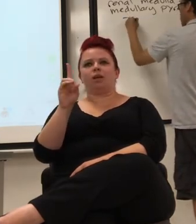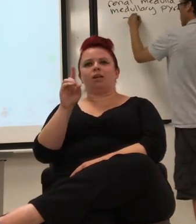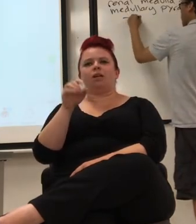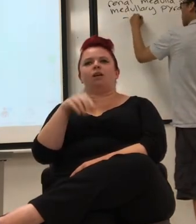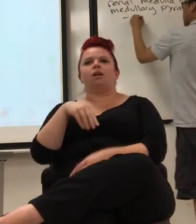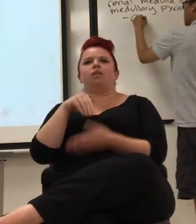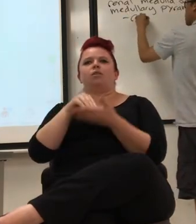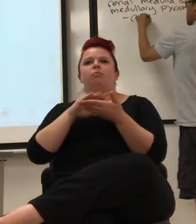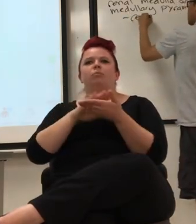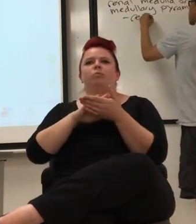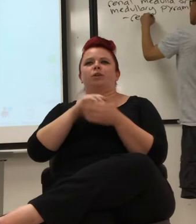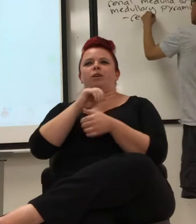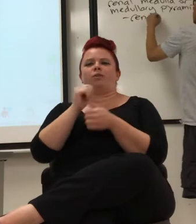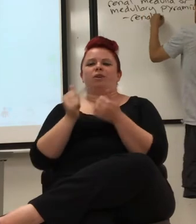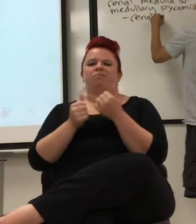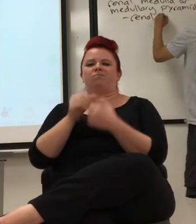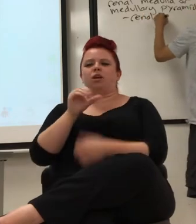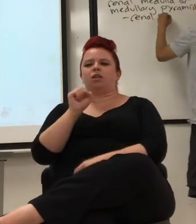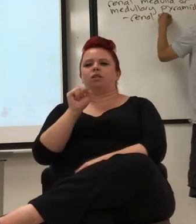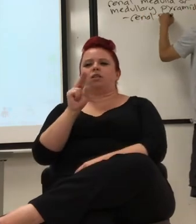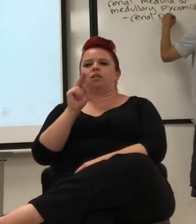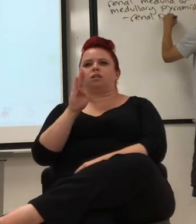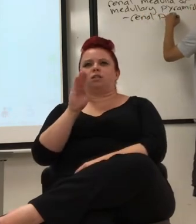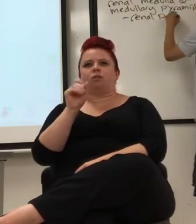renal papilla.